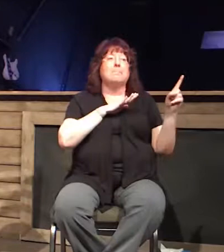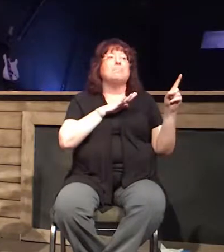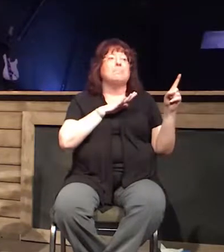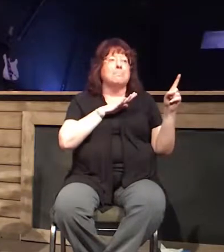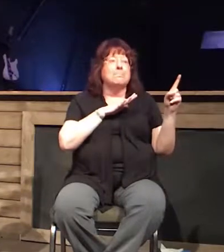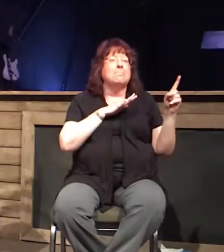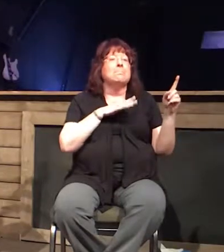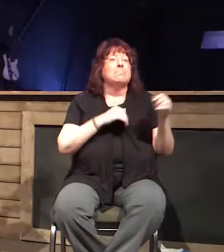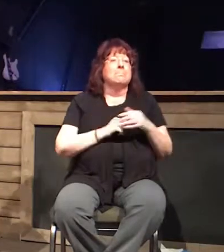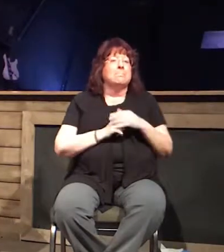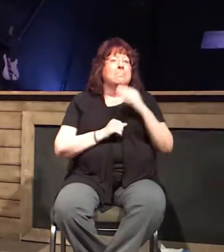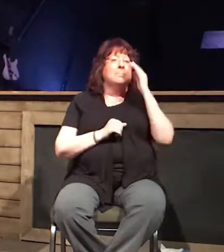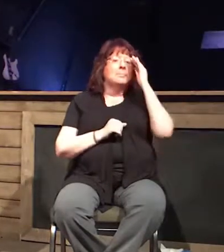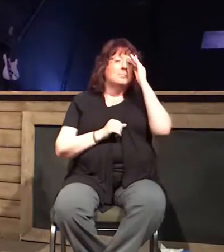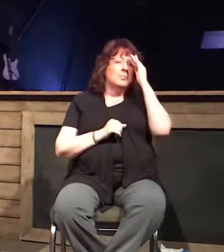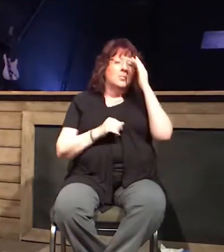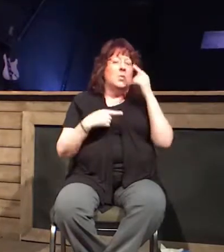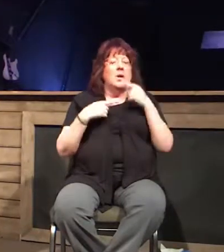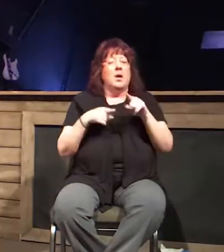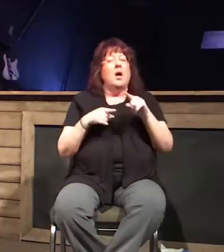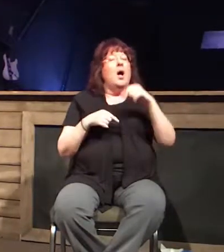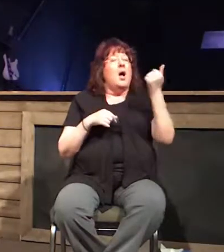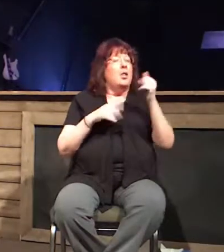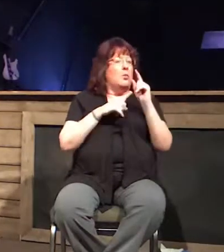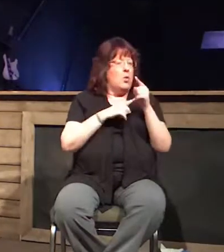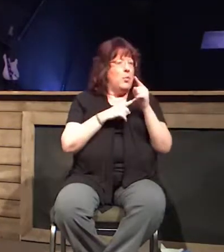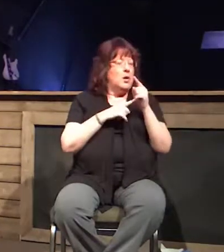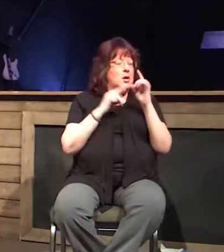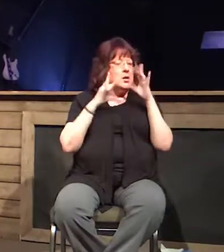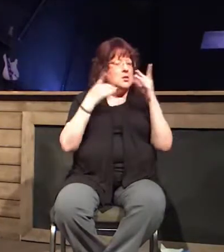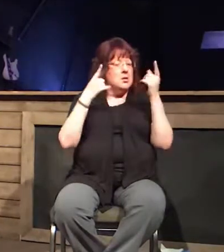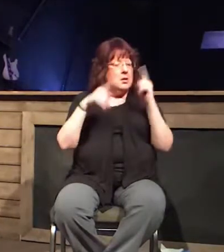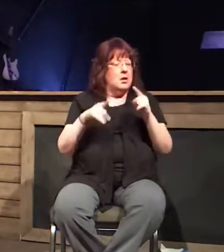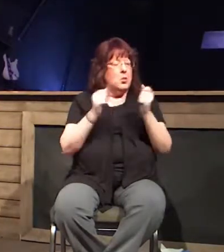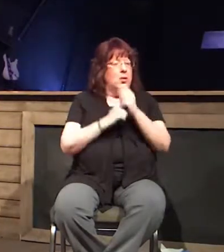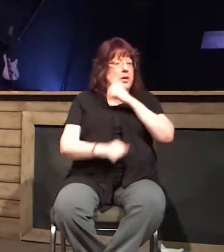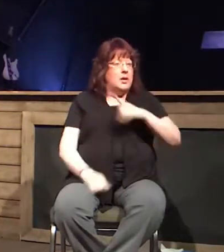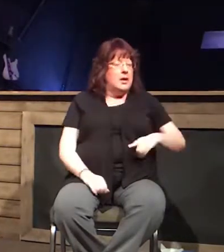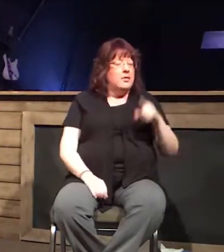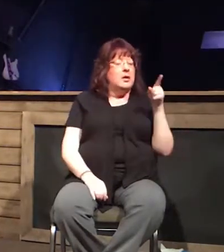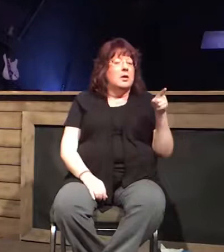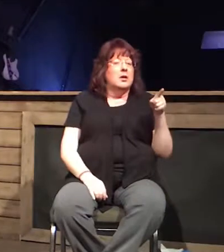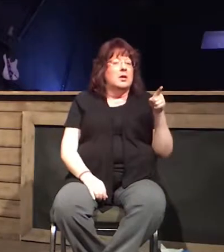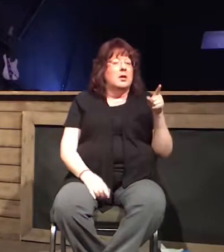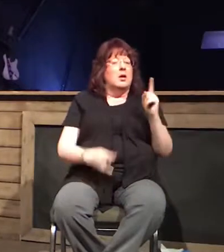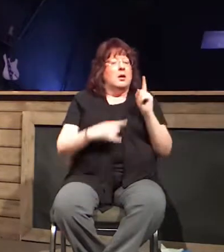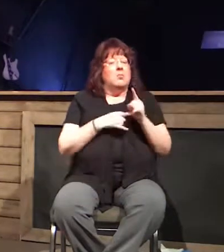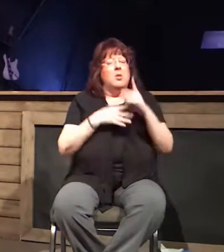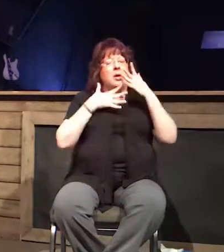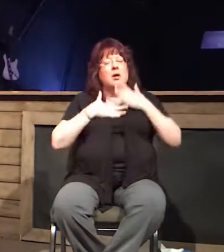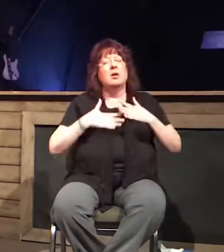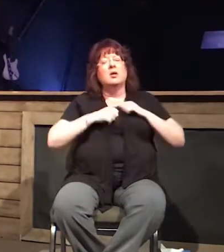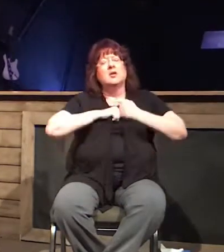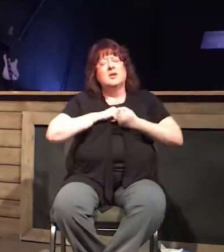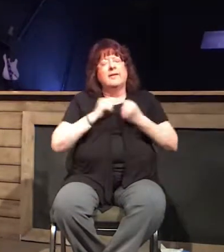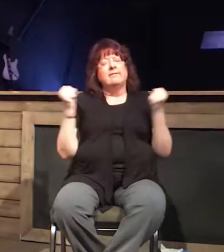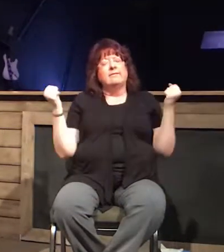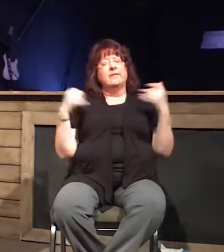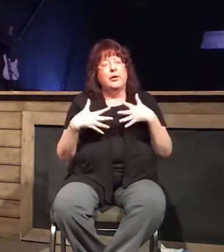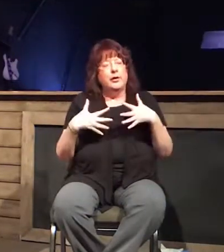escape. And so in this another moment of trauma for David, another moment of brokenness and